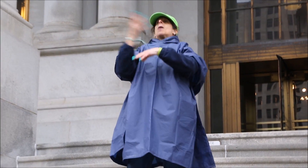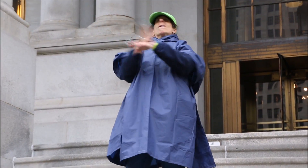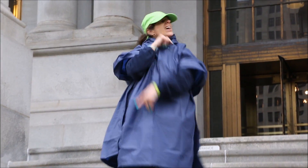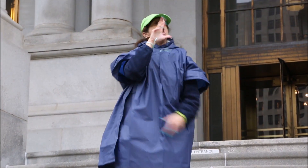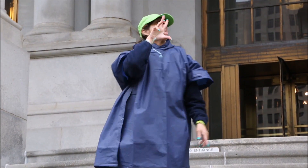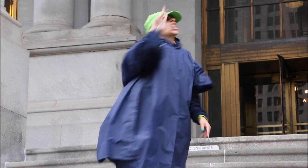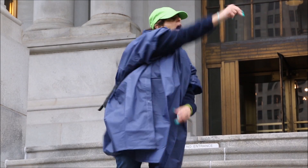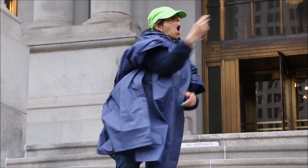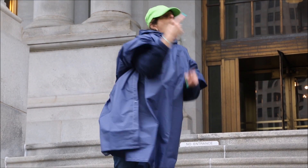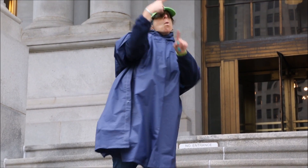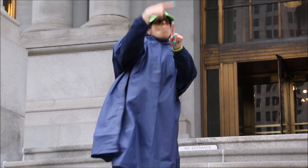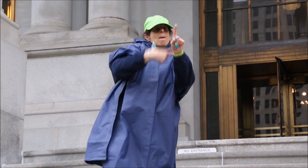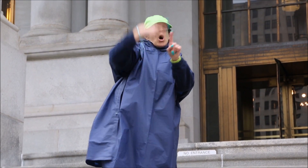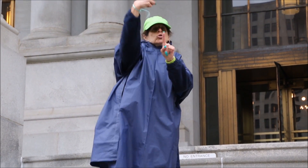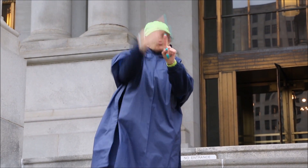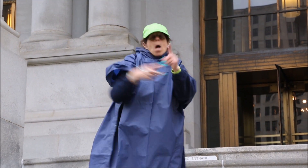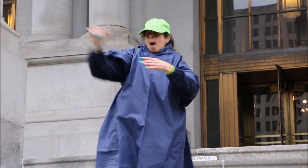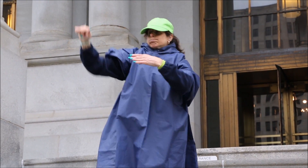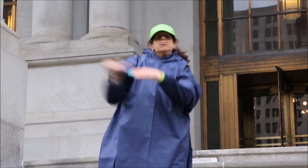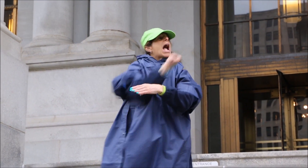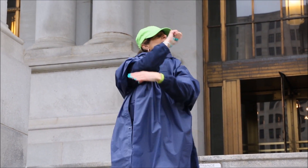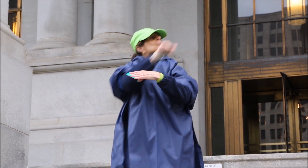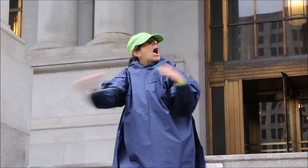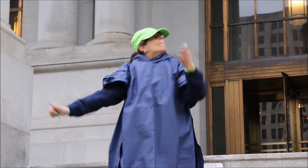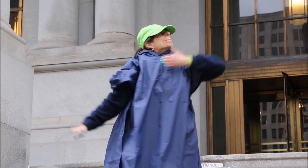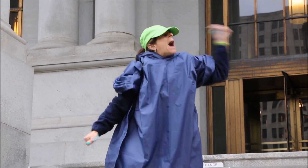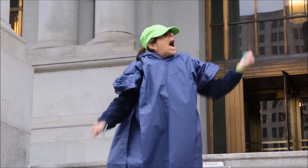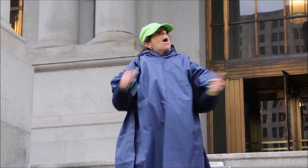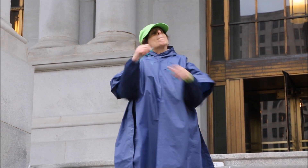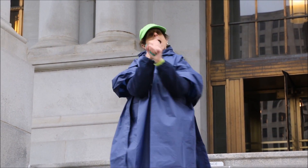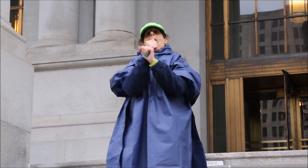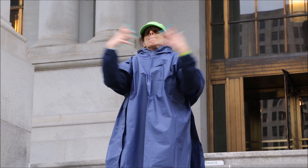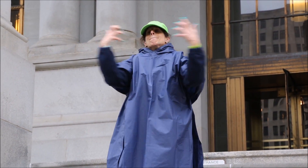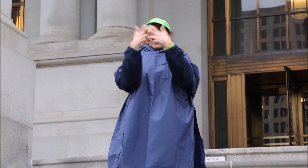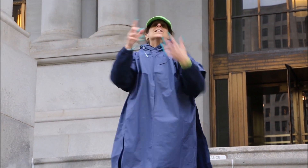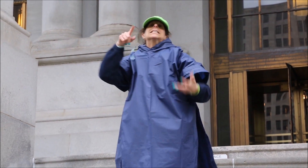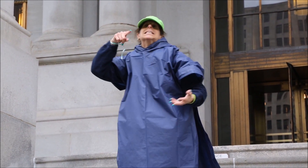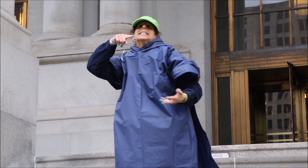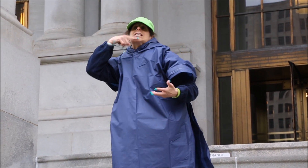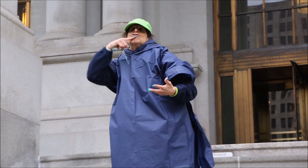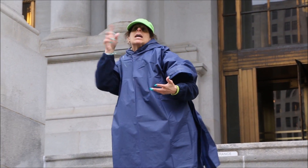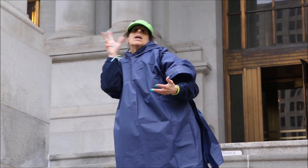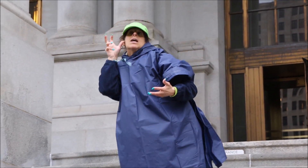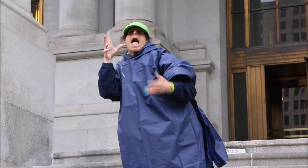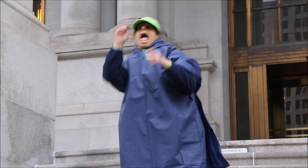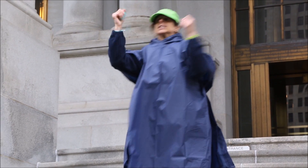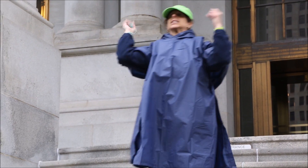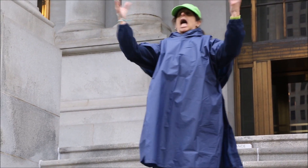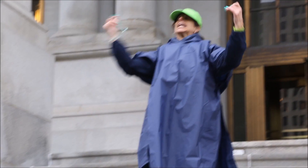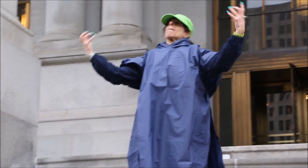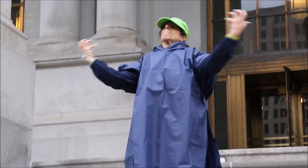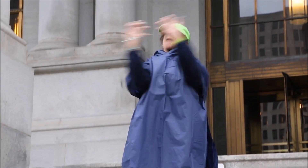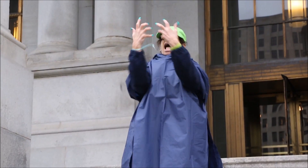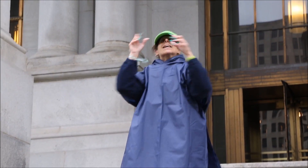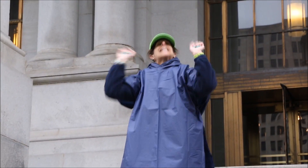them a letter of complaint telling them that I have equal rights. I need to have a medical interpreter according to the ADA. And I sent